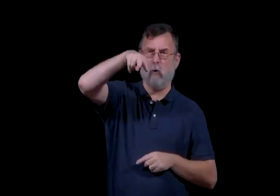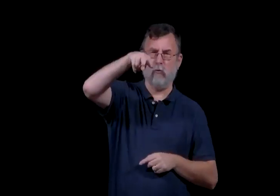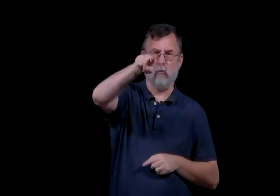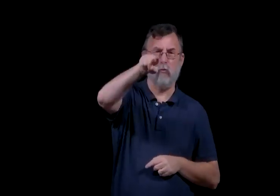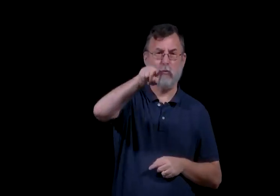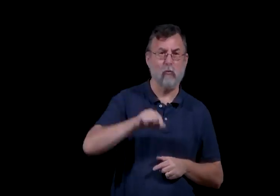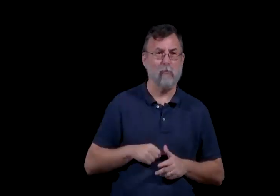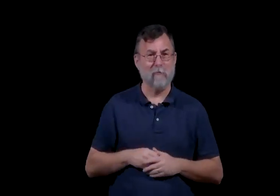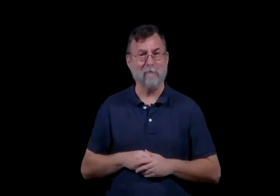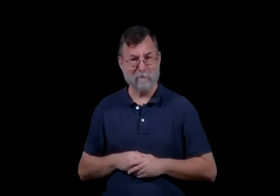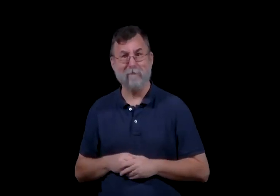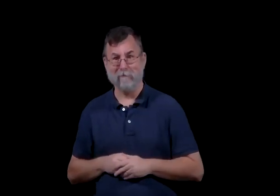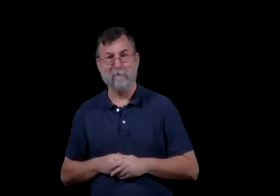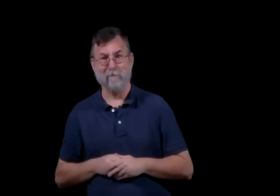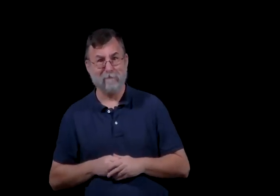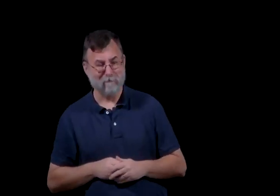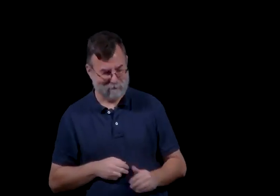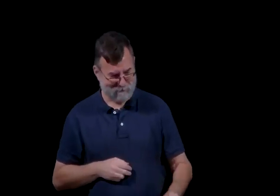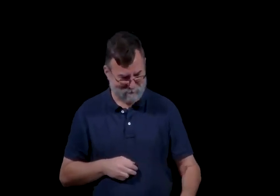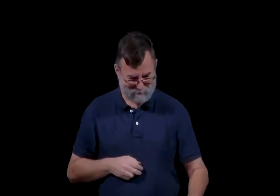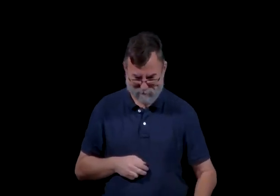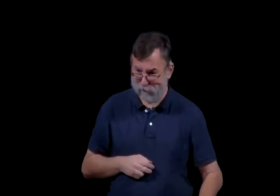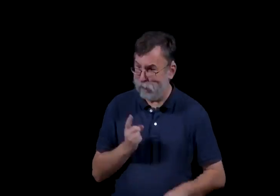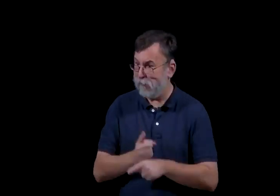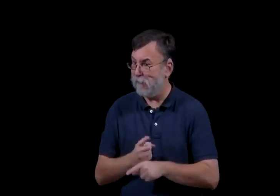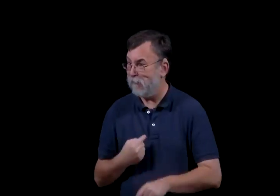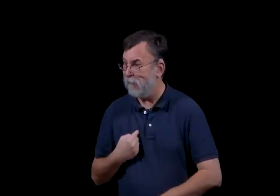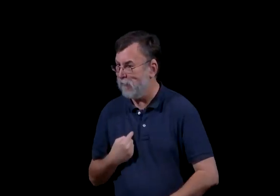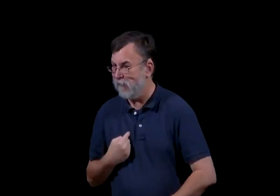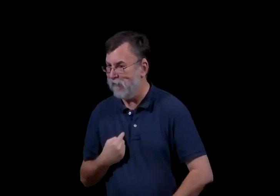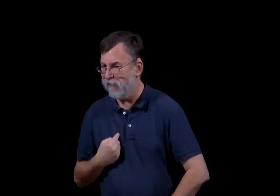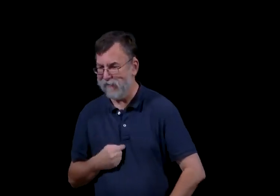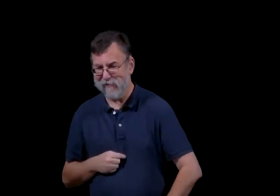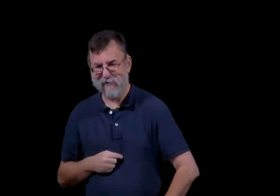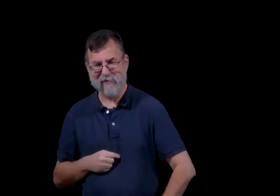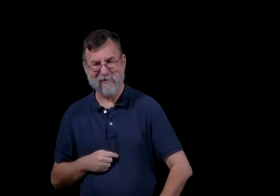online. I can't see you, but God can see you, those that are watching online.